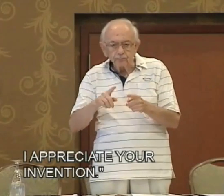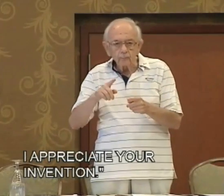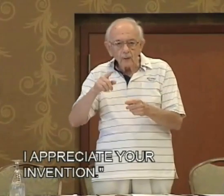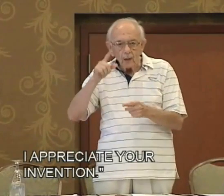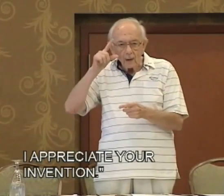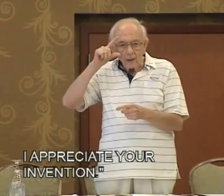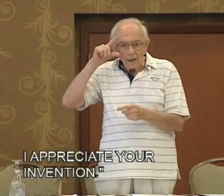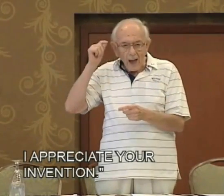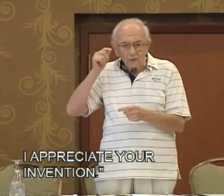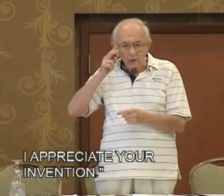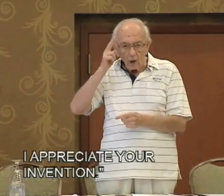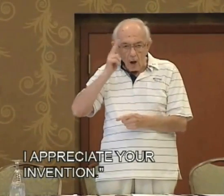back